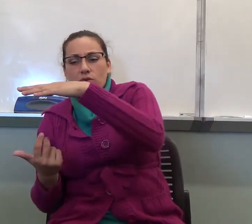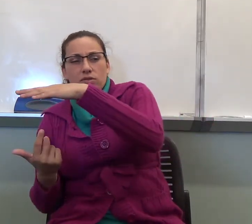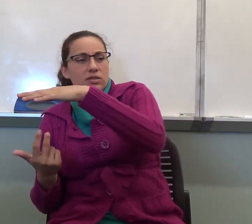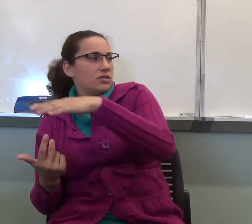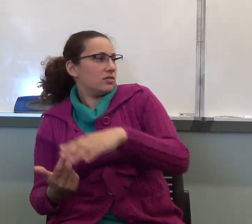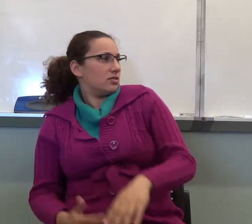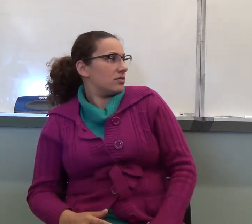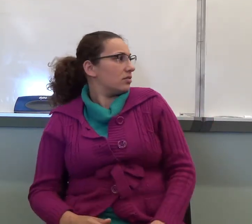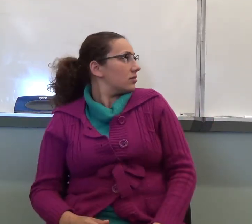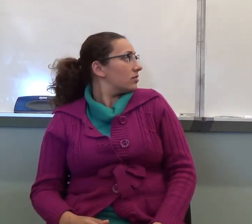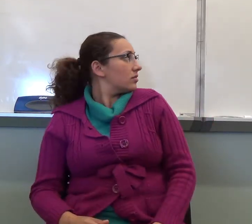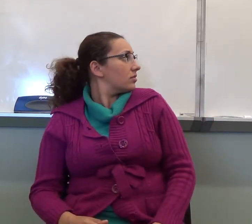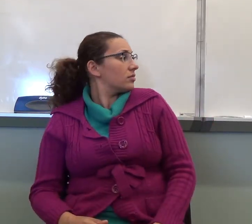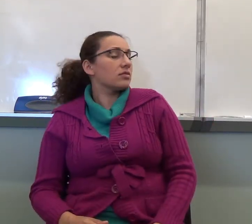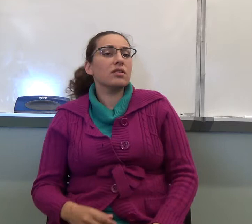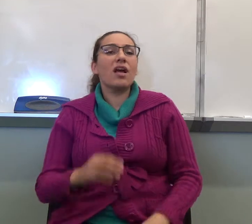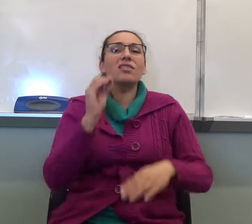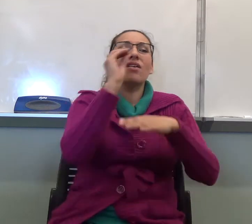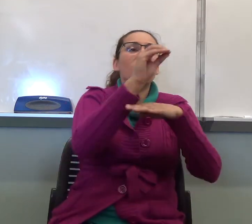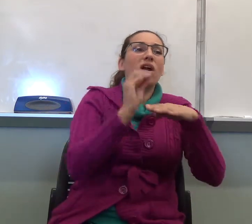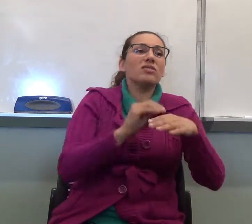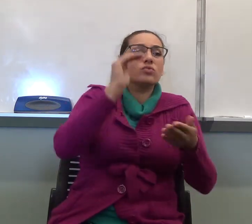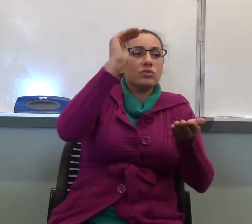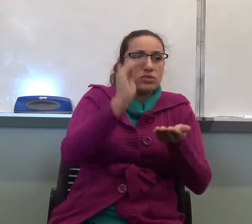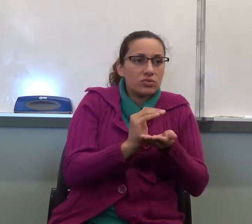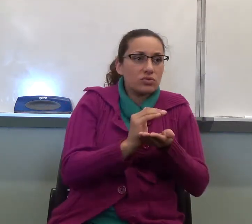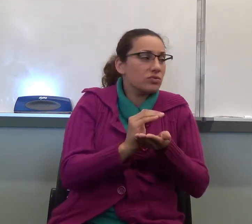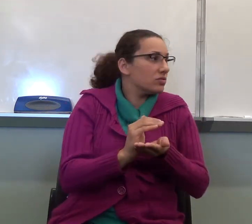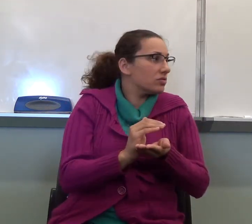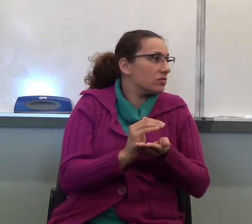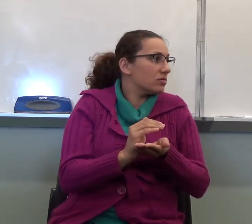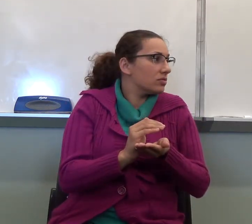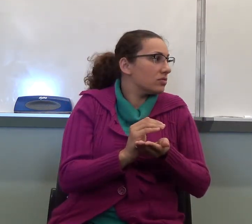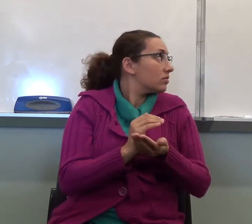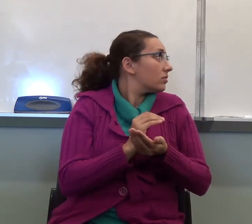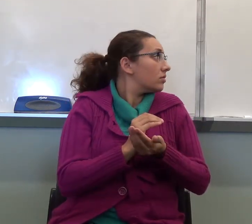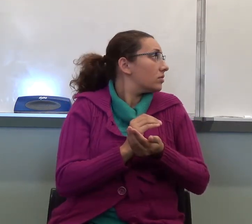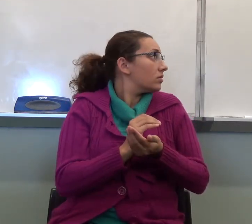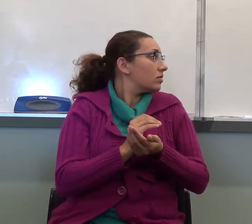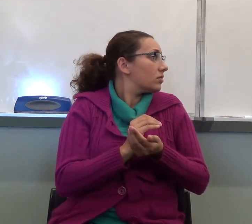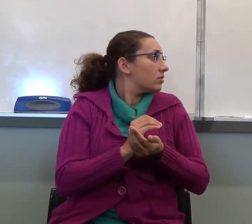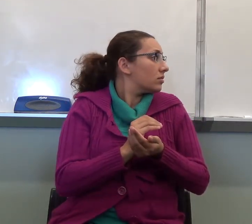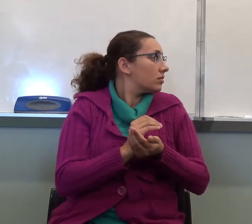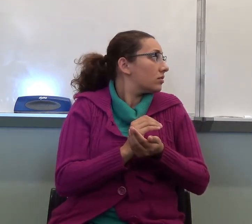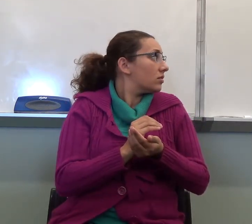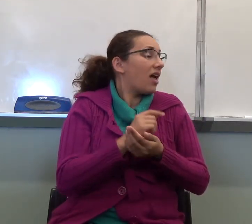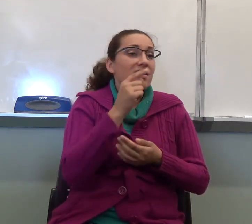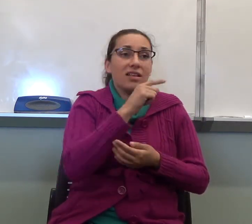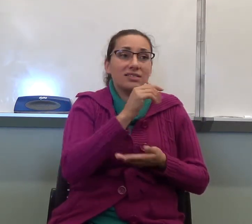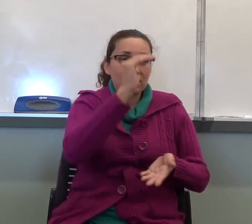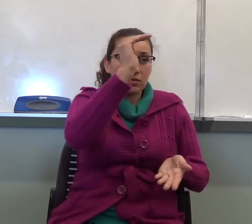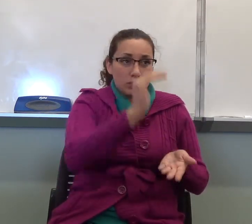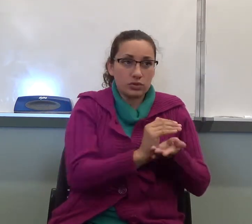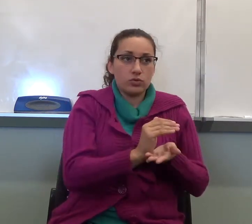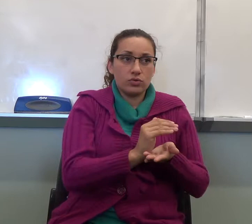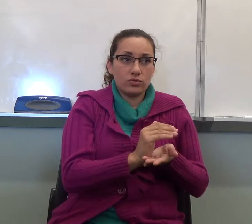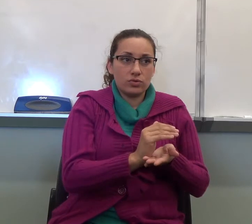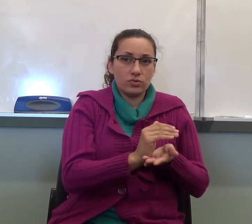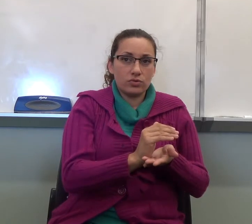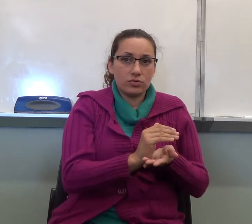13. So, I reduced the fraction. how do you reduce? Yeah, this is not in lowest form, because you divide the top by 2, and actually